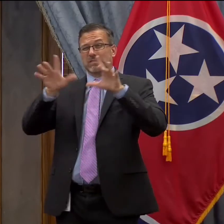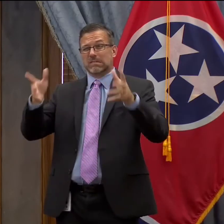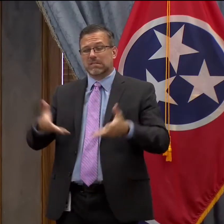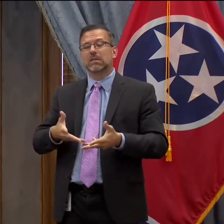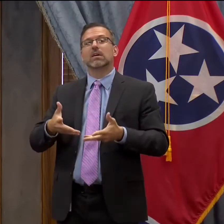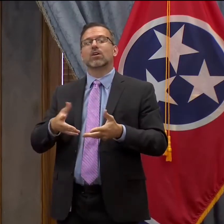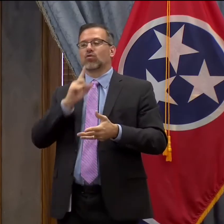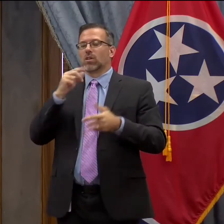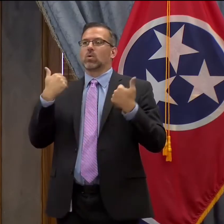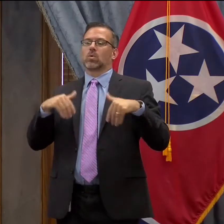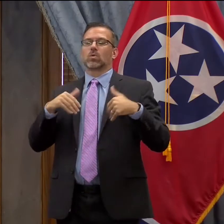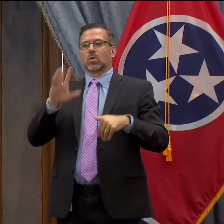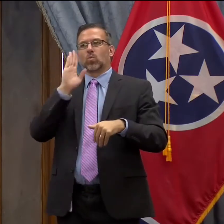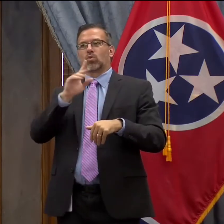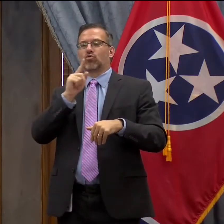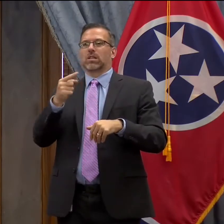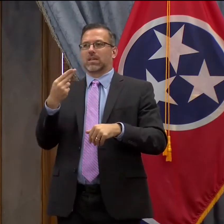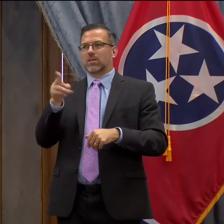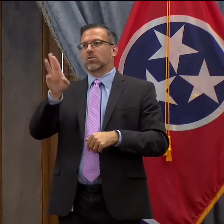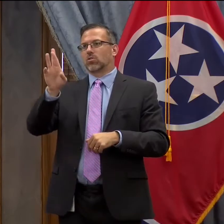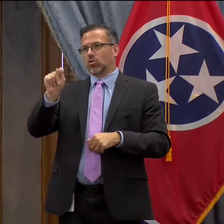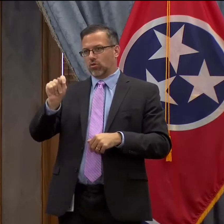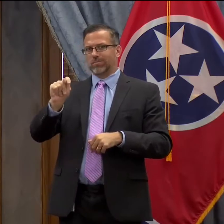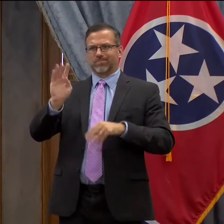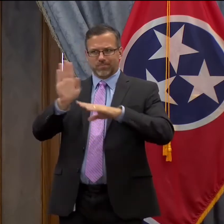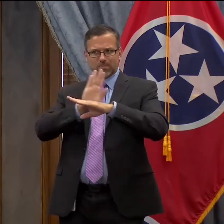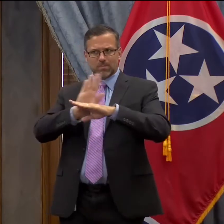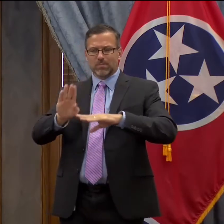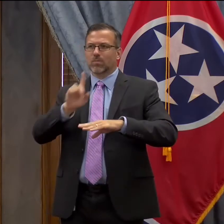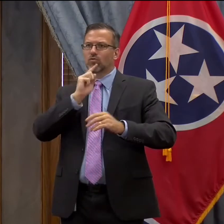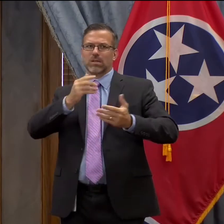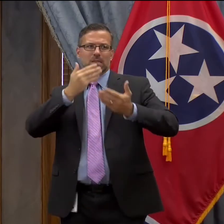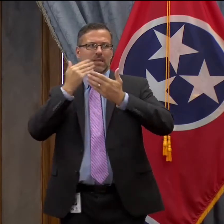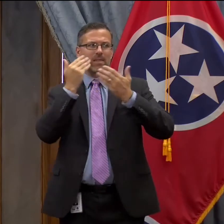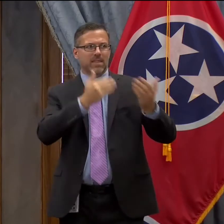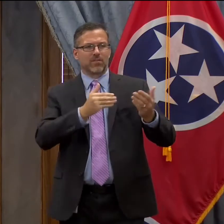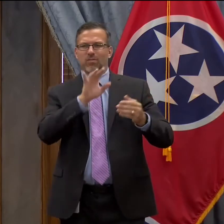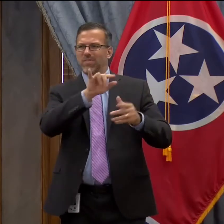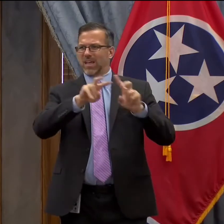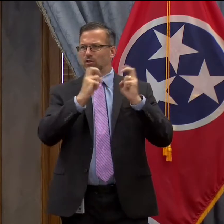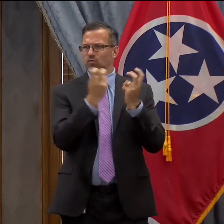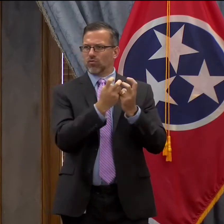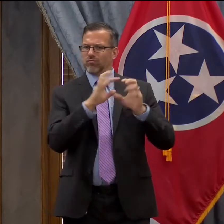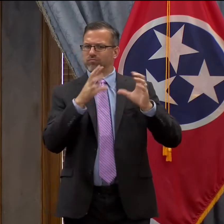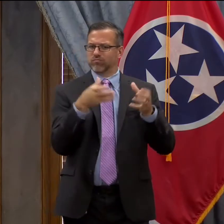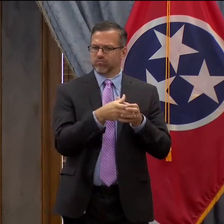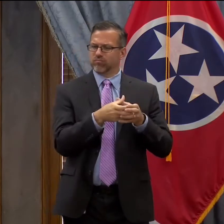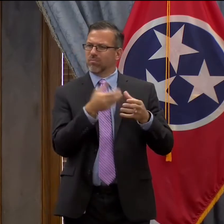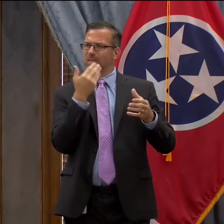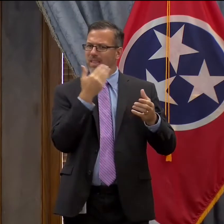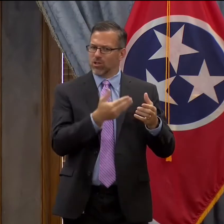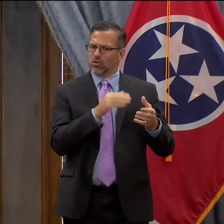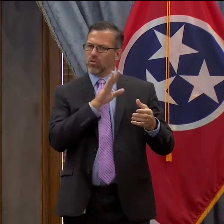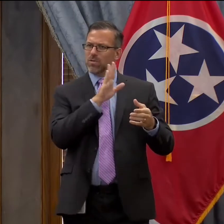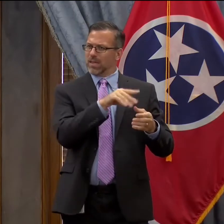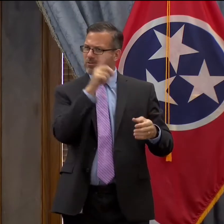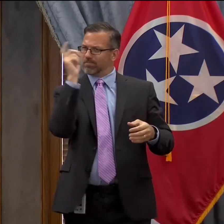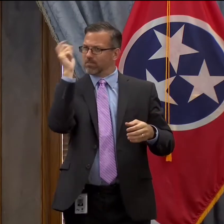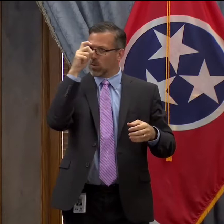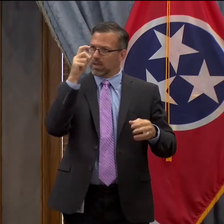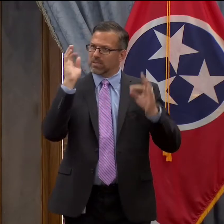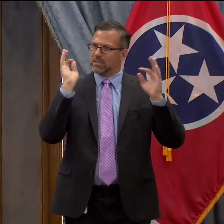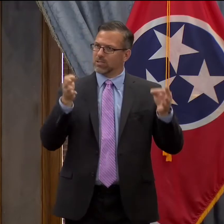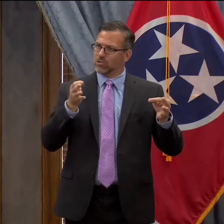and to businesses, and I'm grateful for the Financial Stimulus Accountability Group's effort to keep from